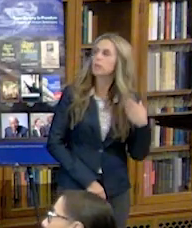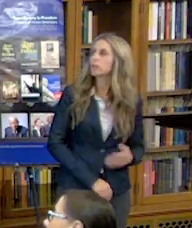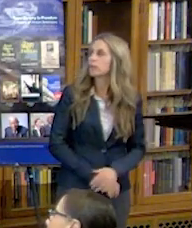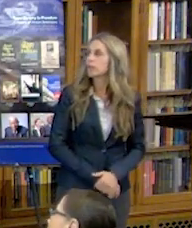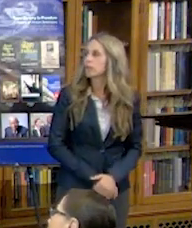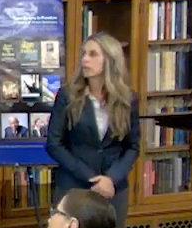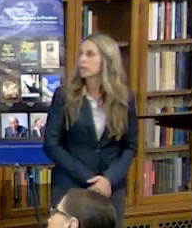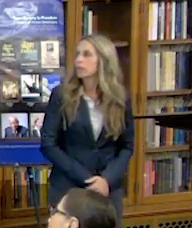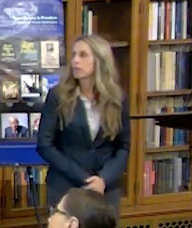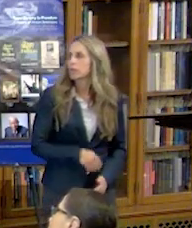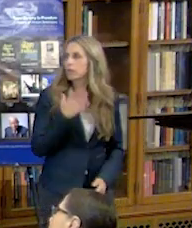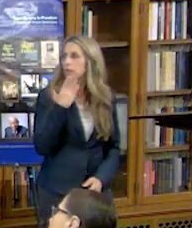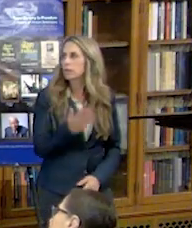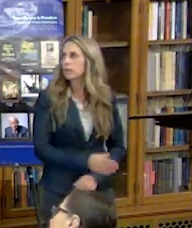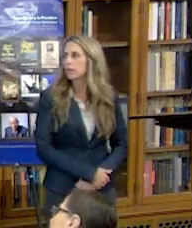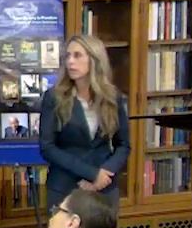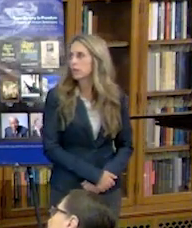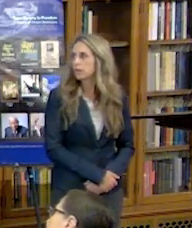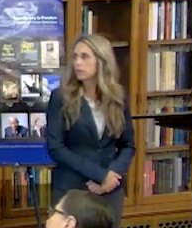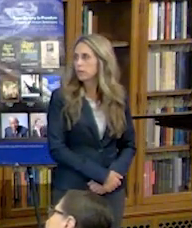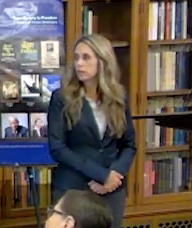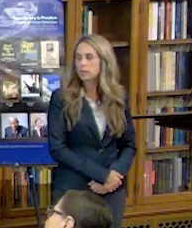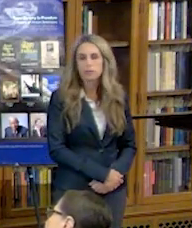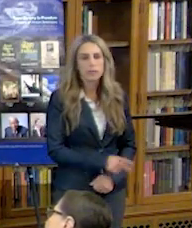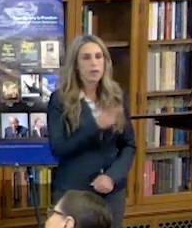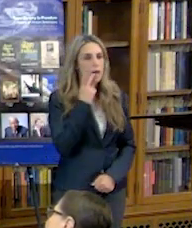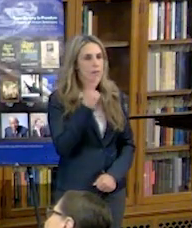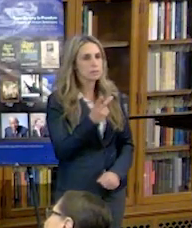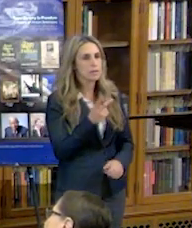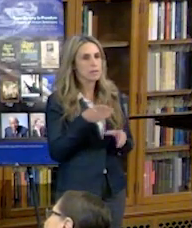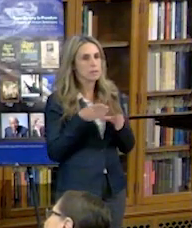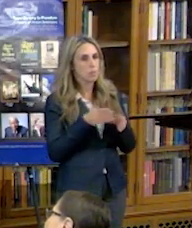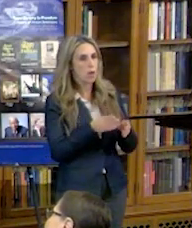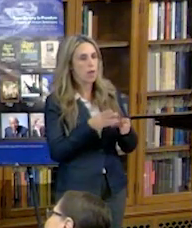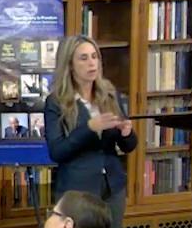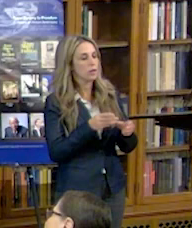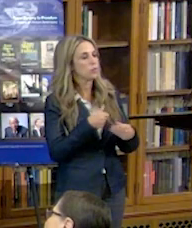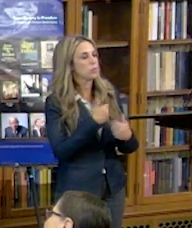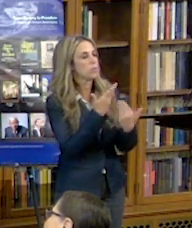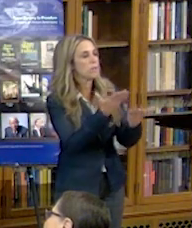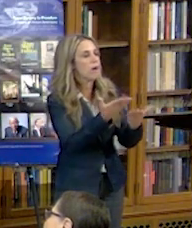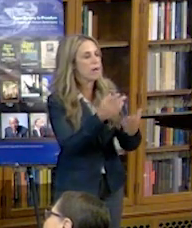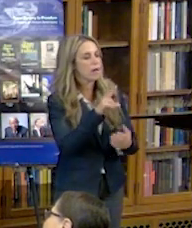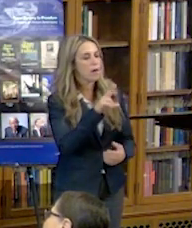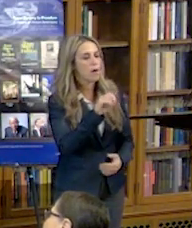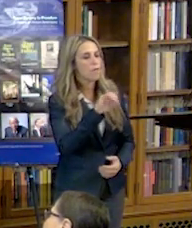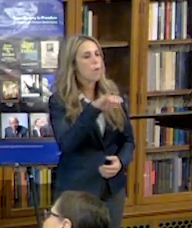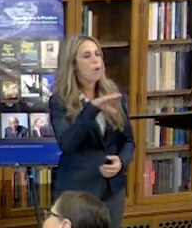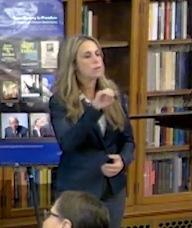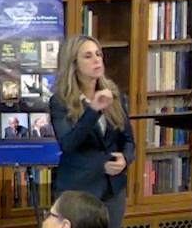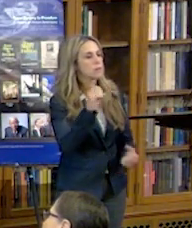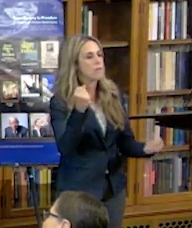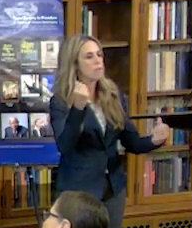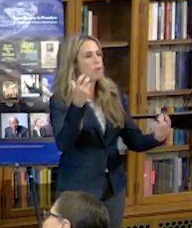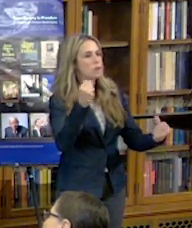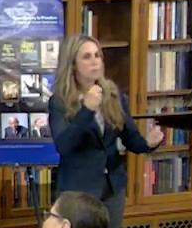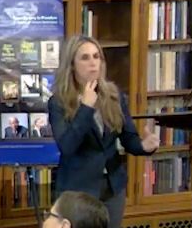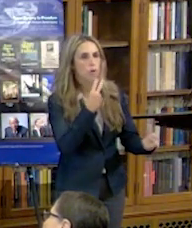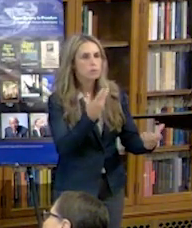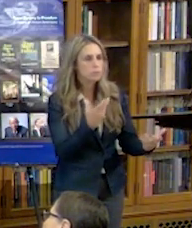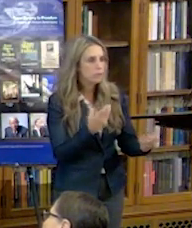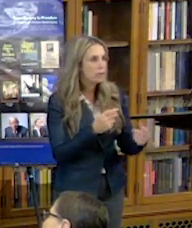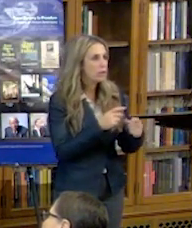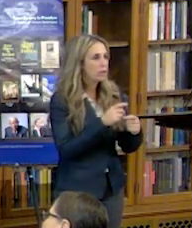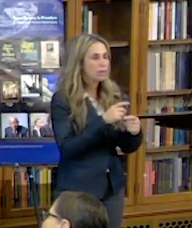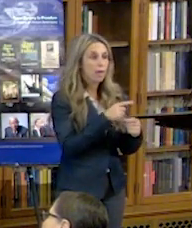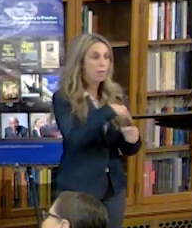that thank you um I see it as a means to give them a voice to give them that voice that they're